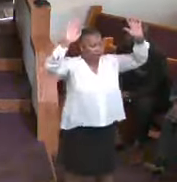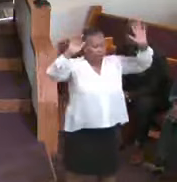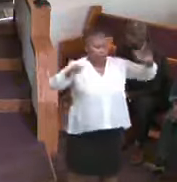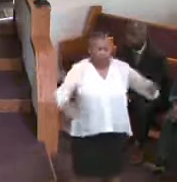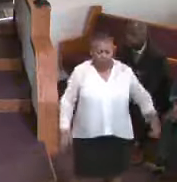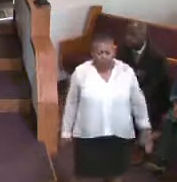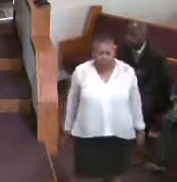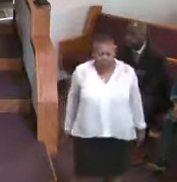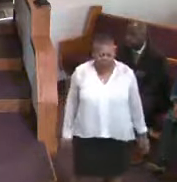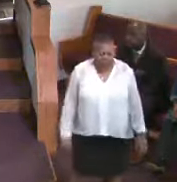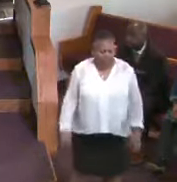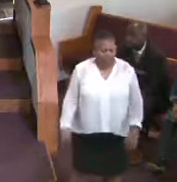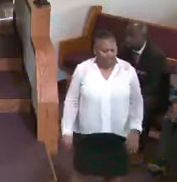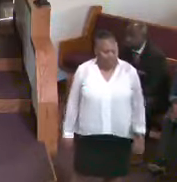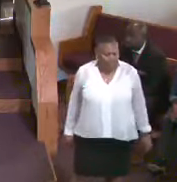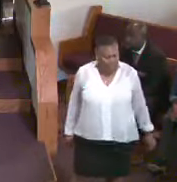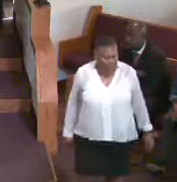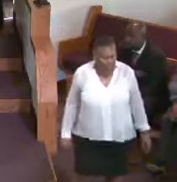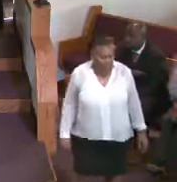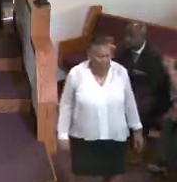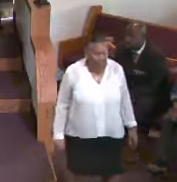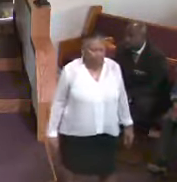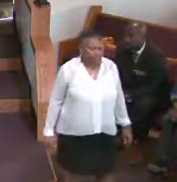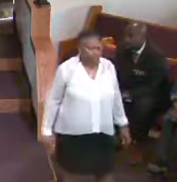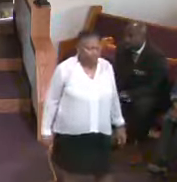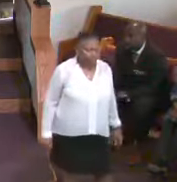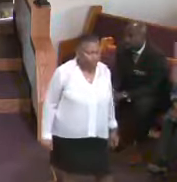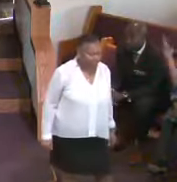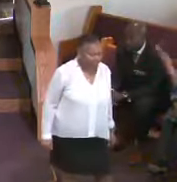Come on, sopranos. Hallelujah.